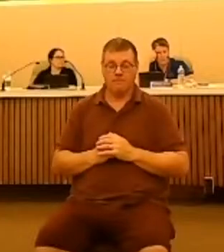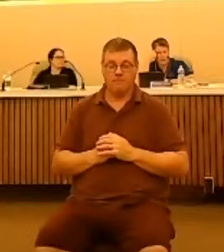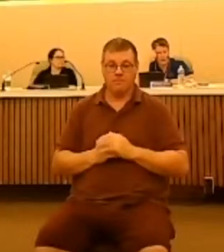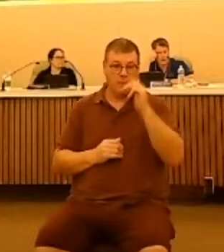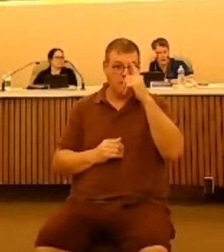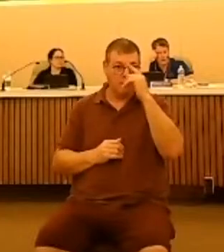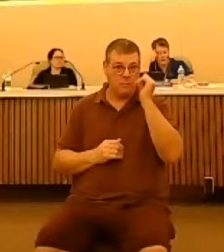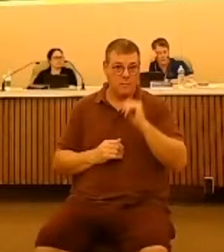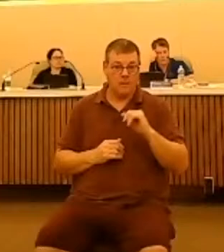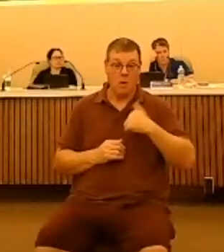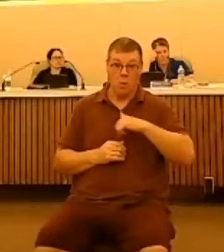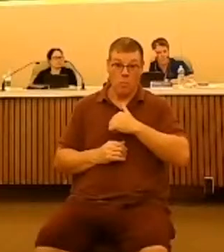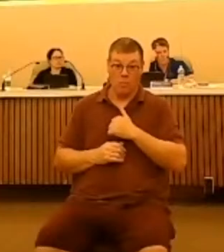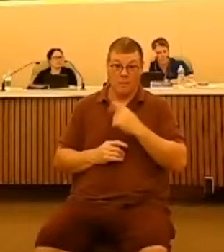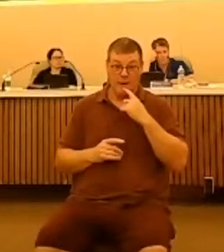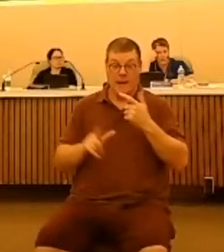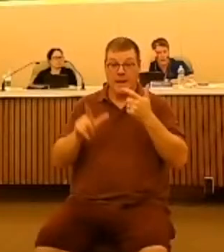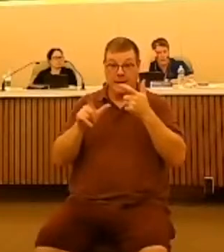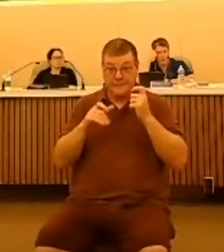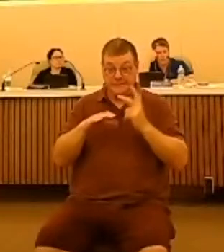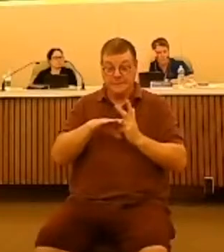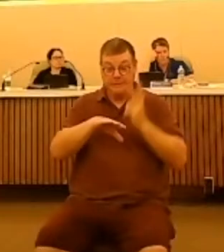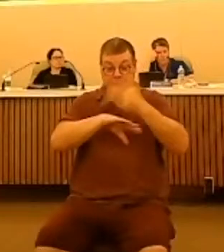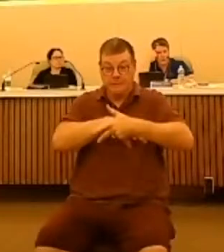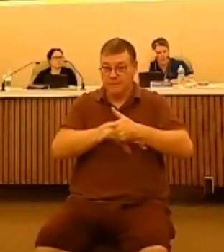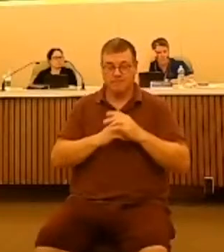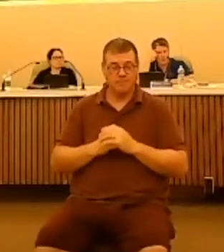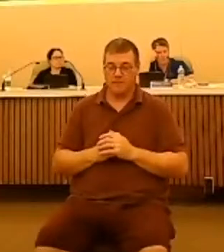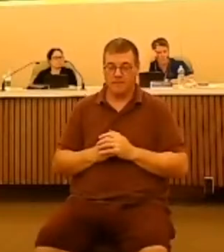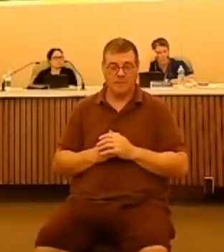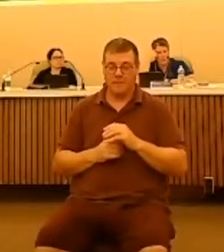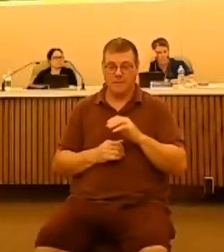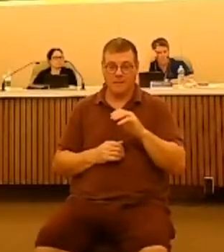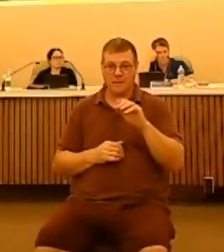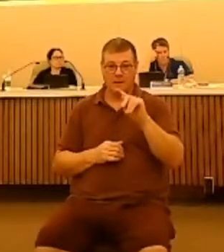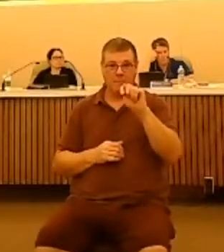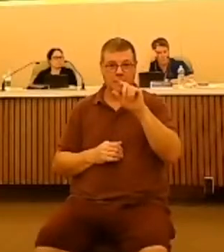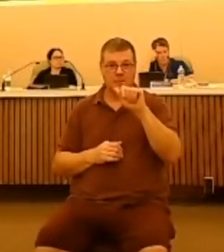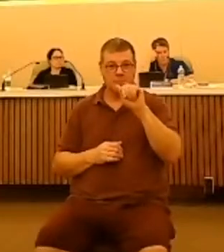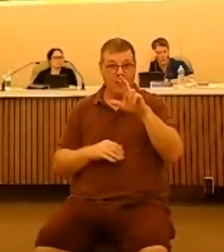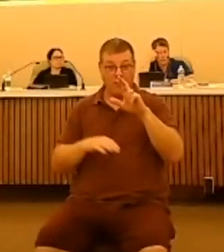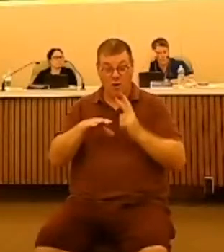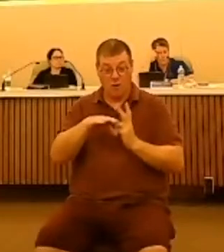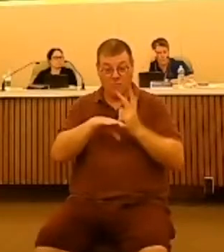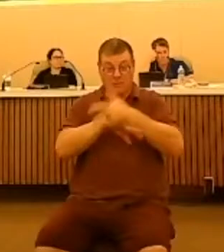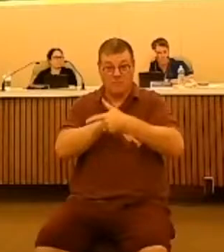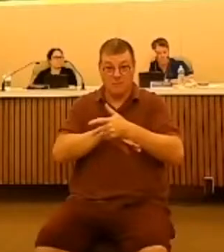because like I said, the speed bumps are not, the asphalt speed bumps